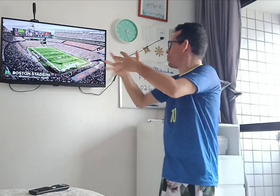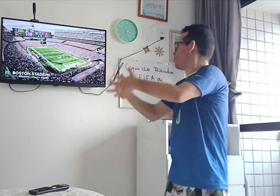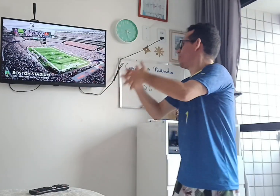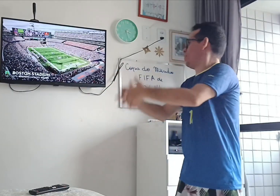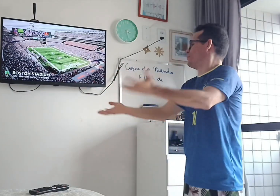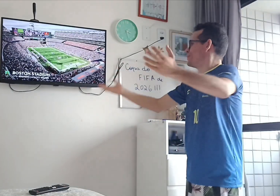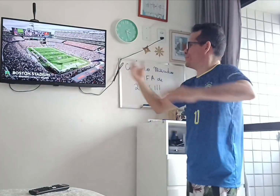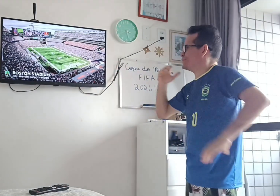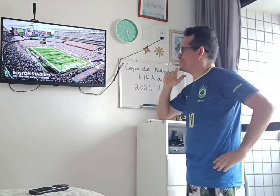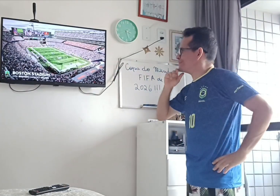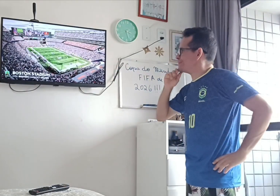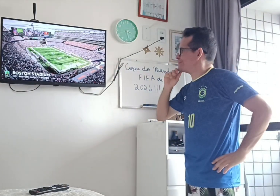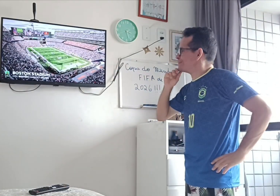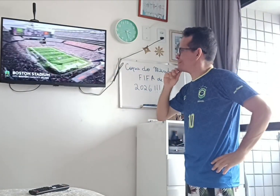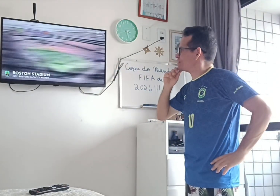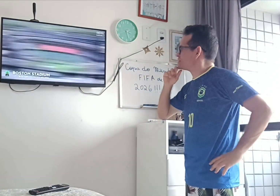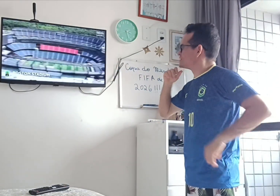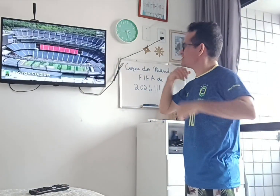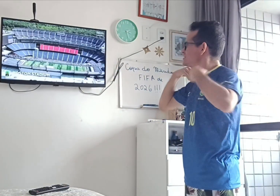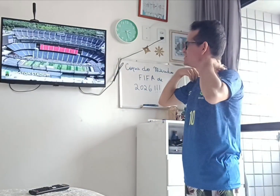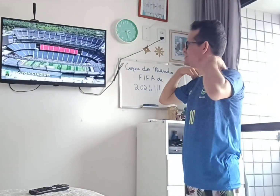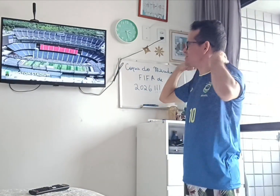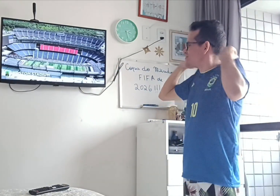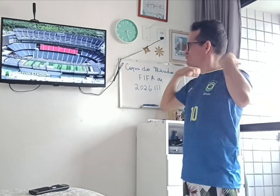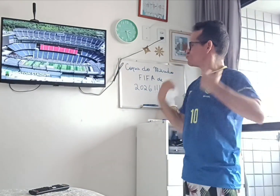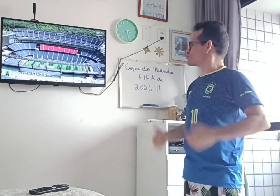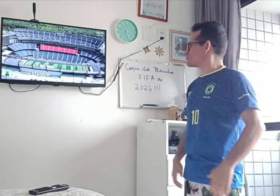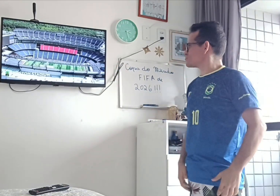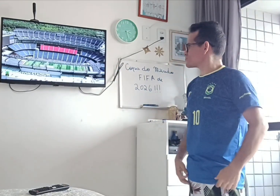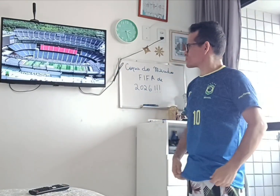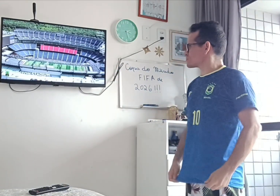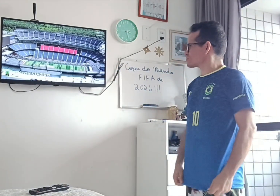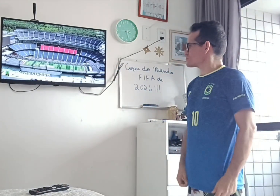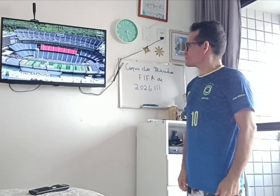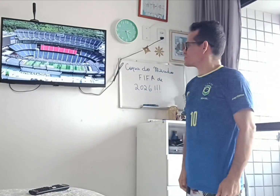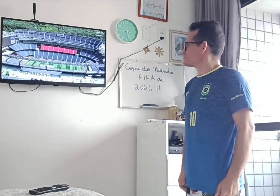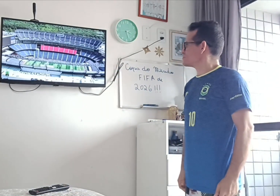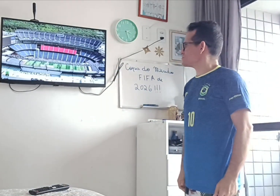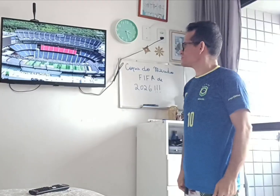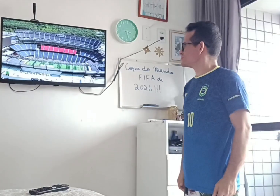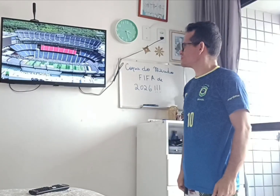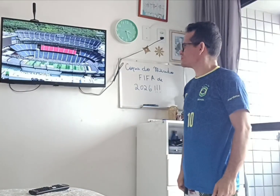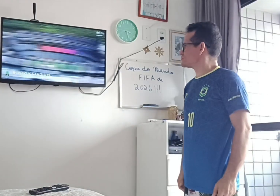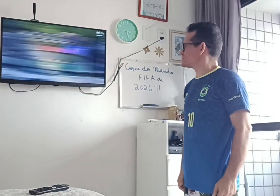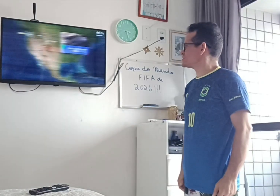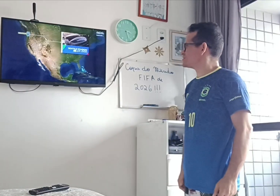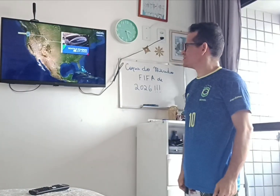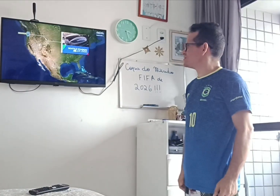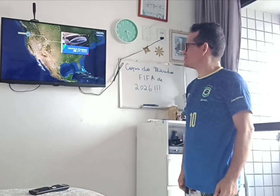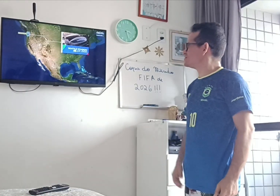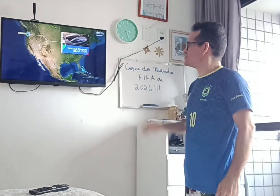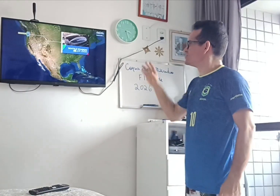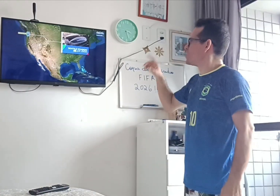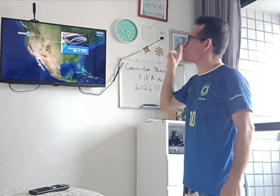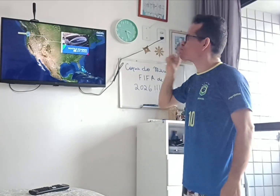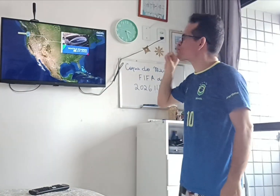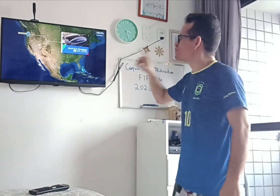like Mbappe versus Holland or high-profile meetings featuring Morocco and England. Seattle Stadium,